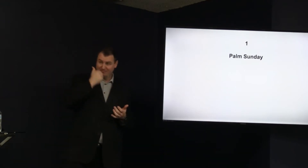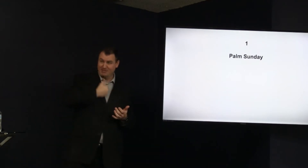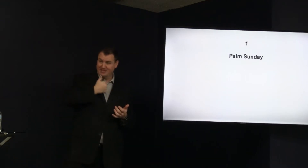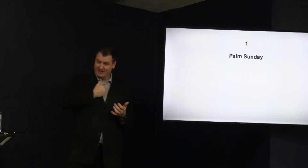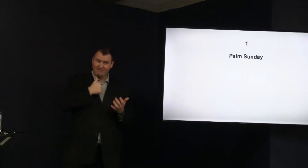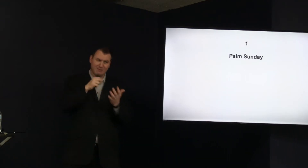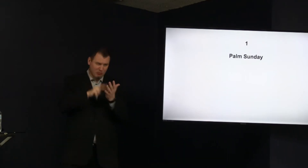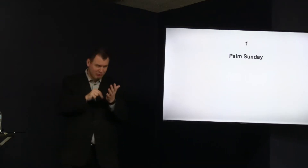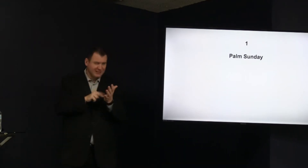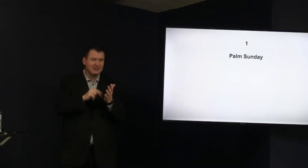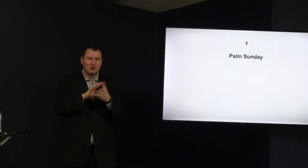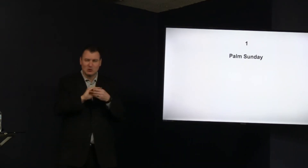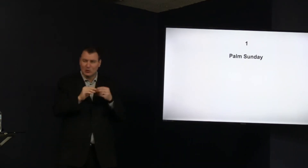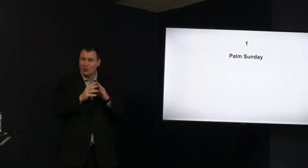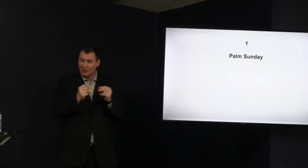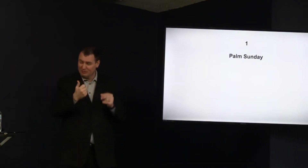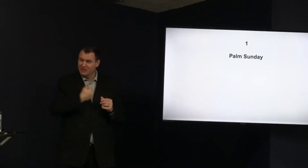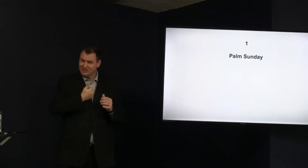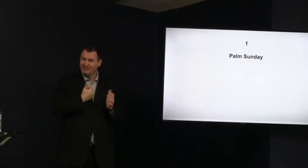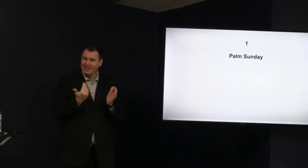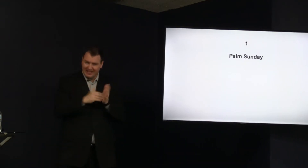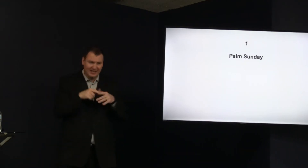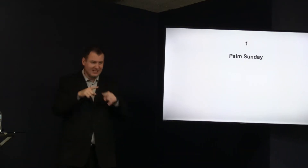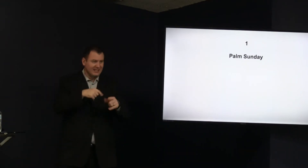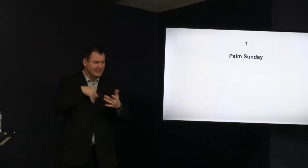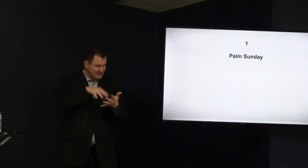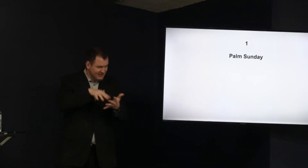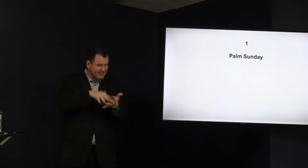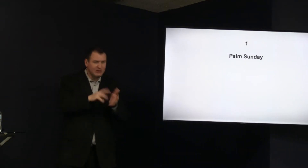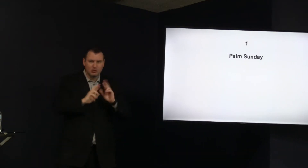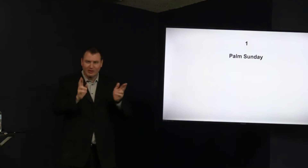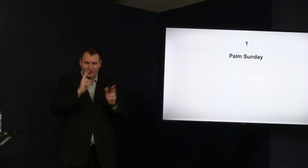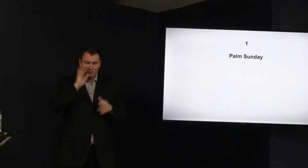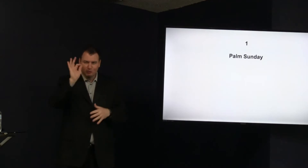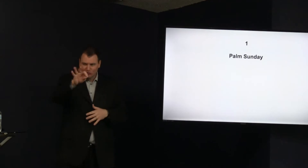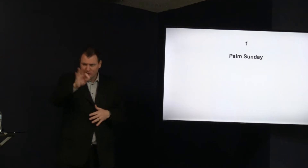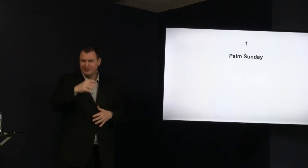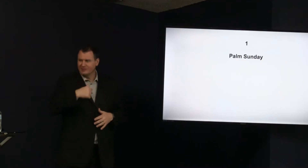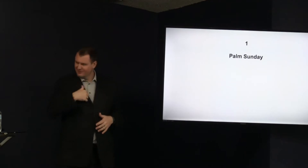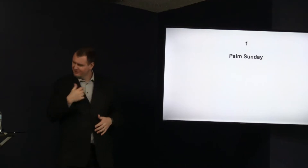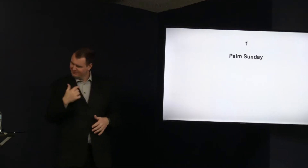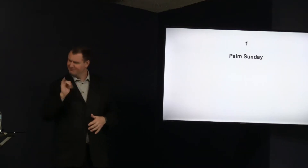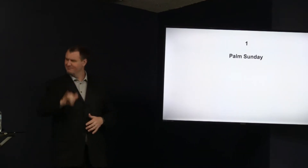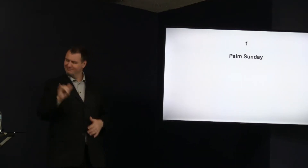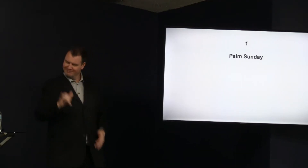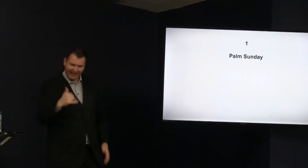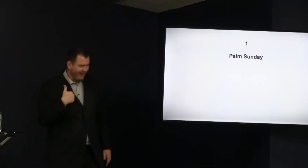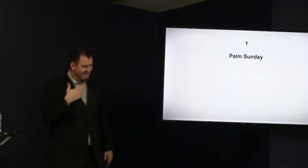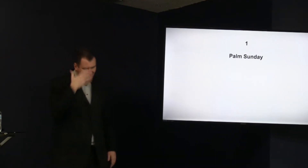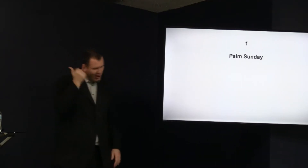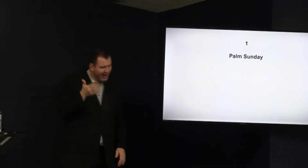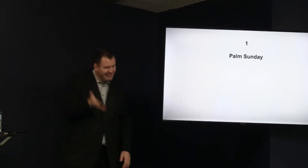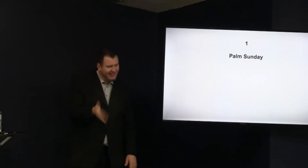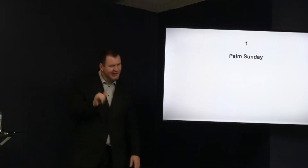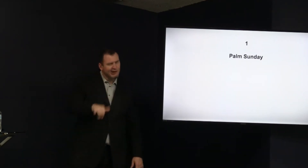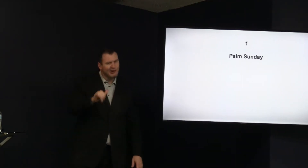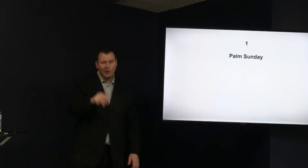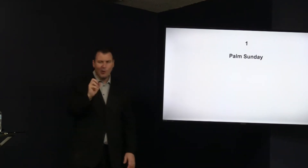missed or we forgot. And it's funny, I was reading the story myself as I was studying this, and I was like, oh yeah,